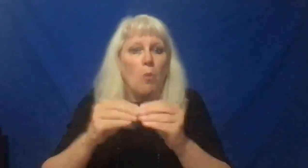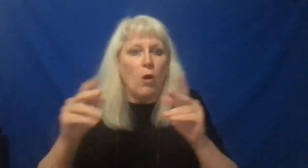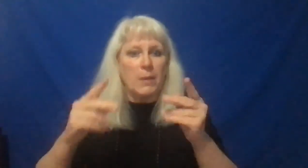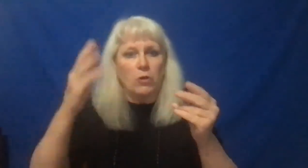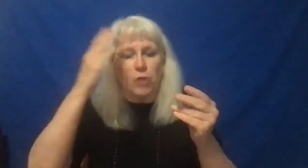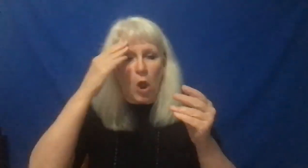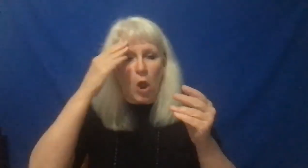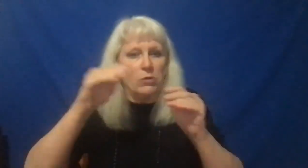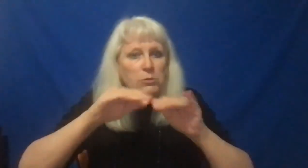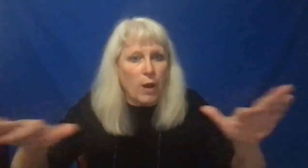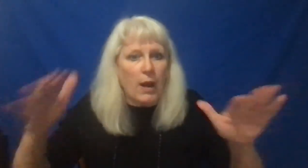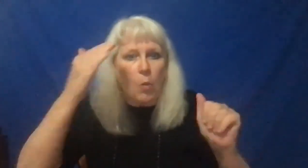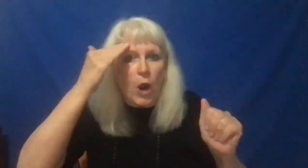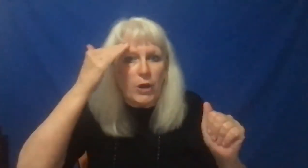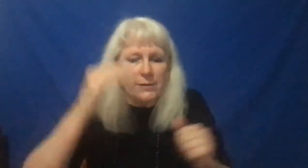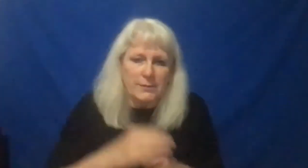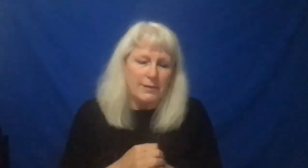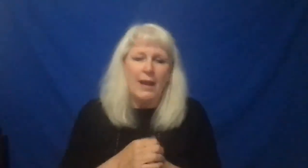we're talking about healthcare professionals that would